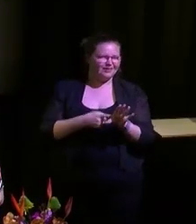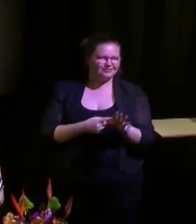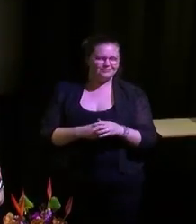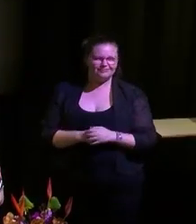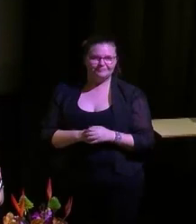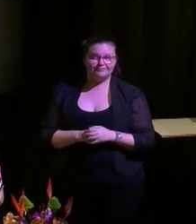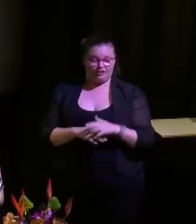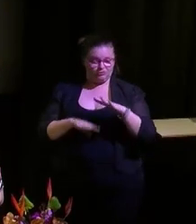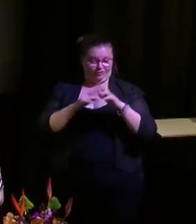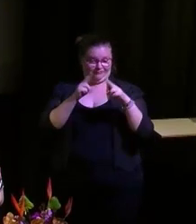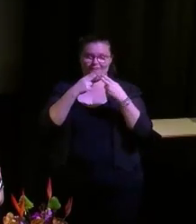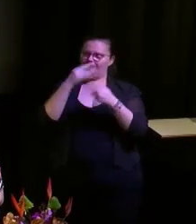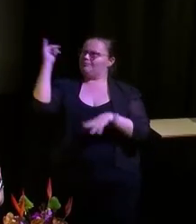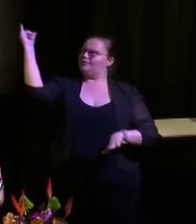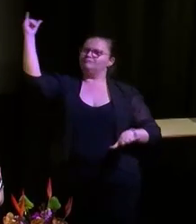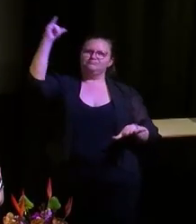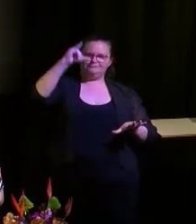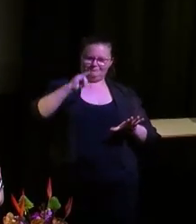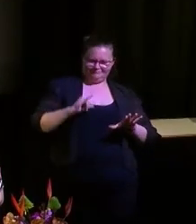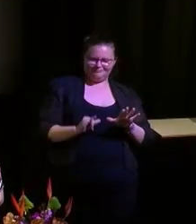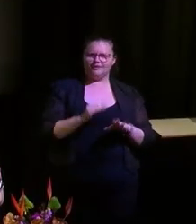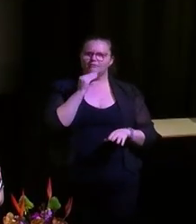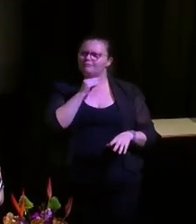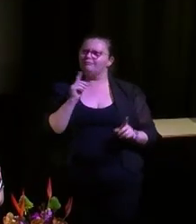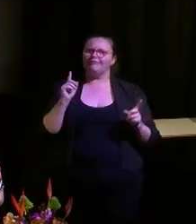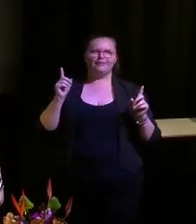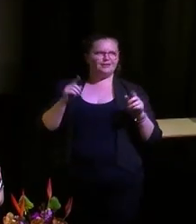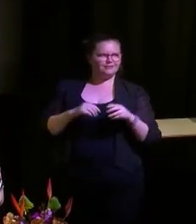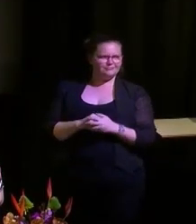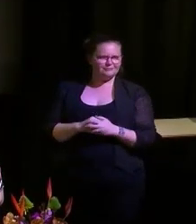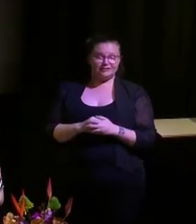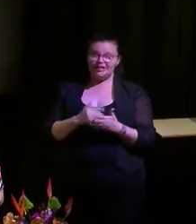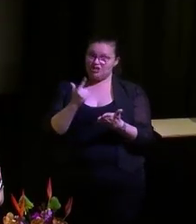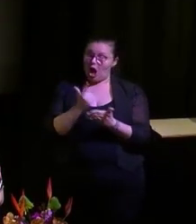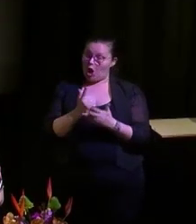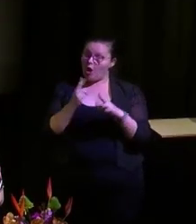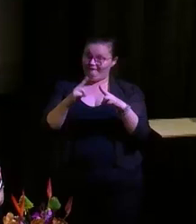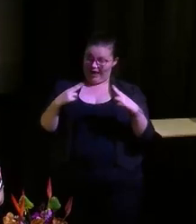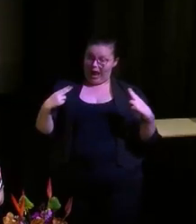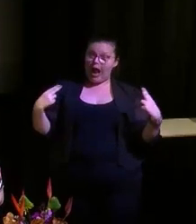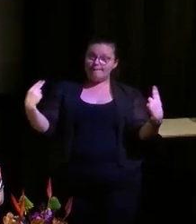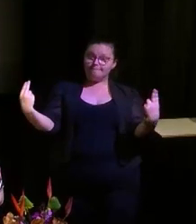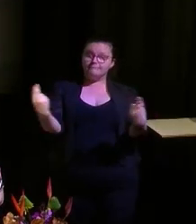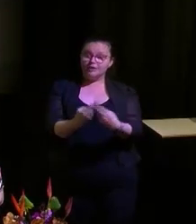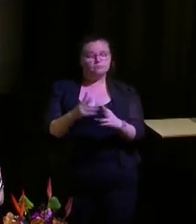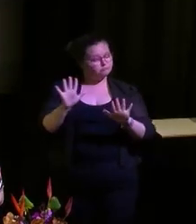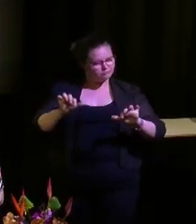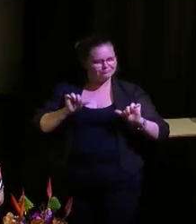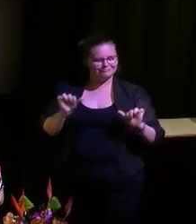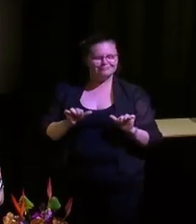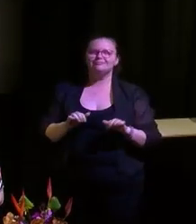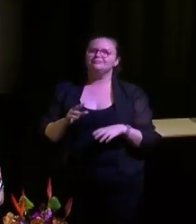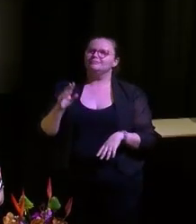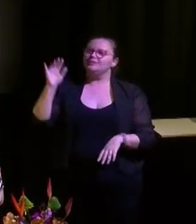flew the whole family down. And I went like, what? Thinking, there's a lot of us. And they said, yep, it's okay. Wow. But we all went